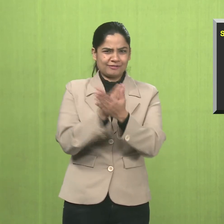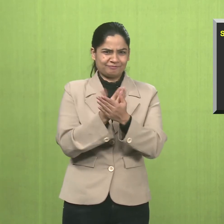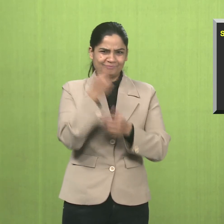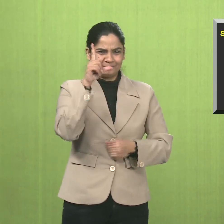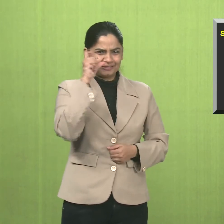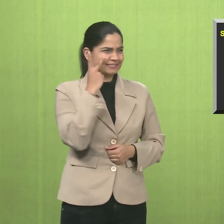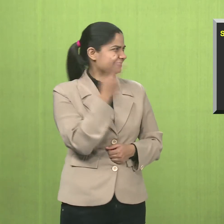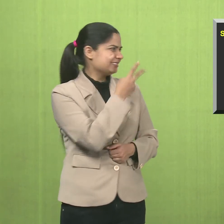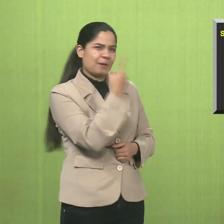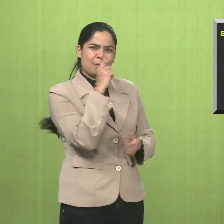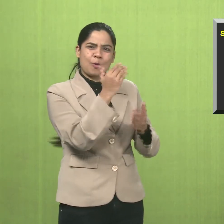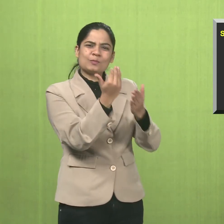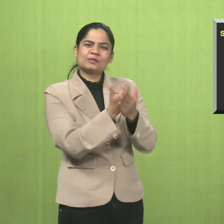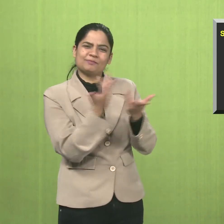Safe motherhood, as you can see from the picture.